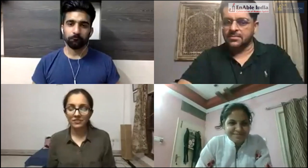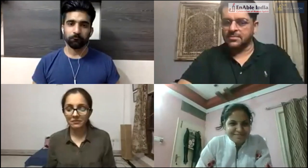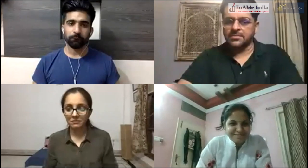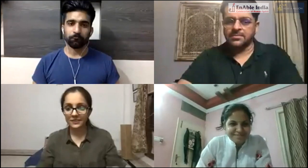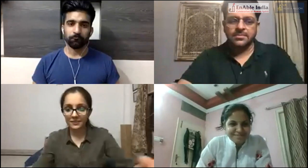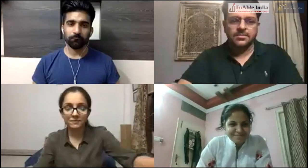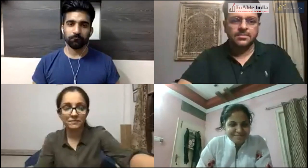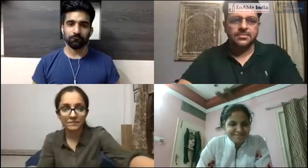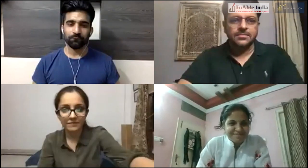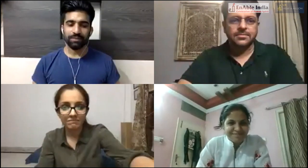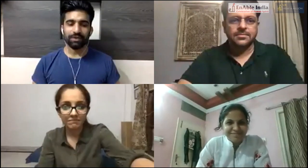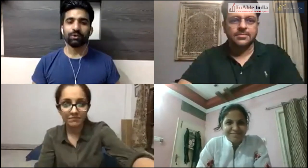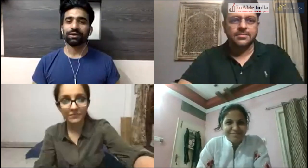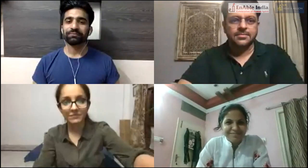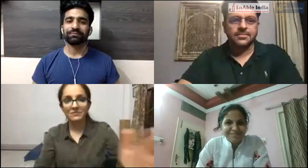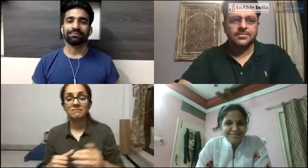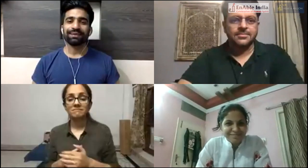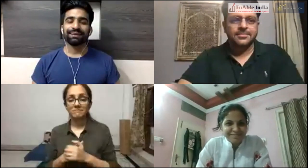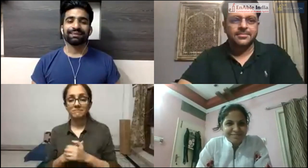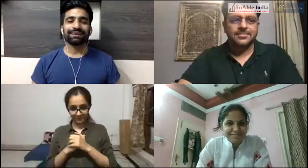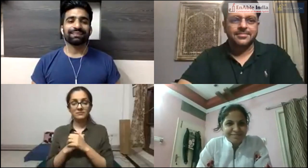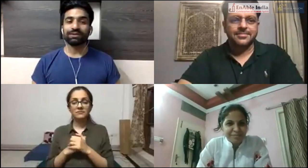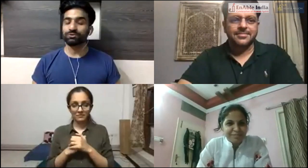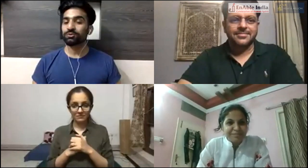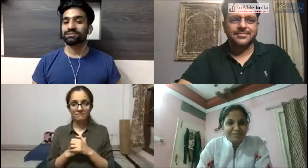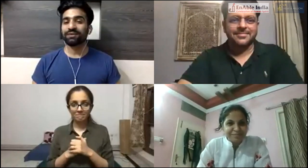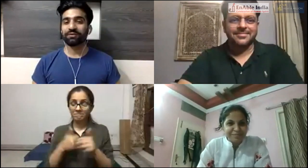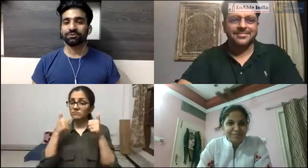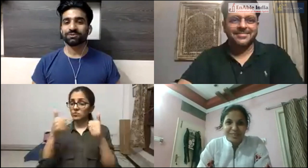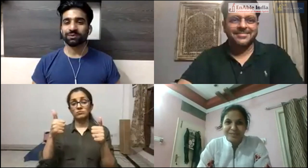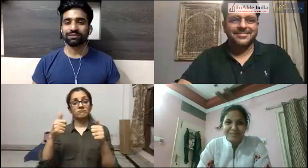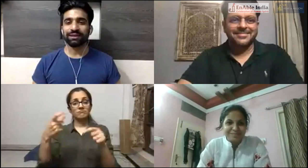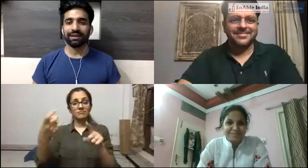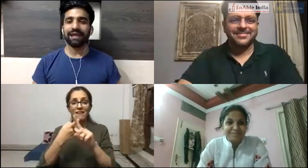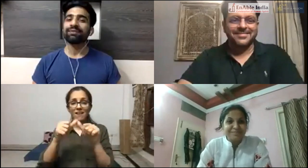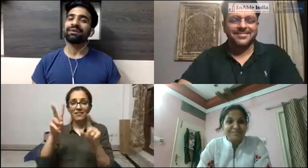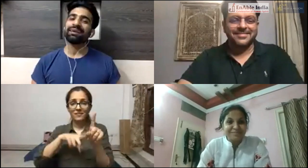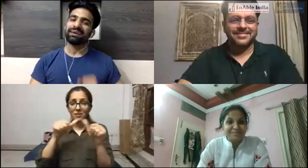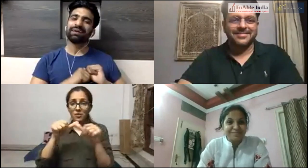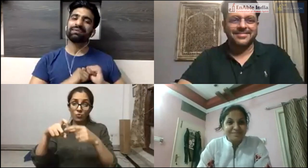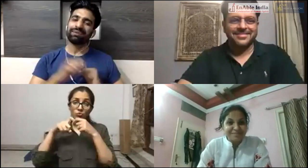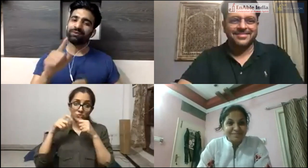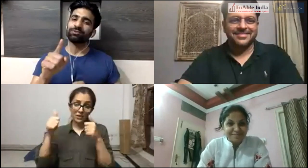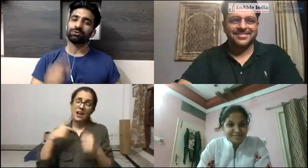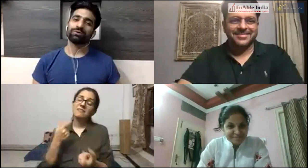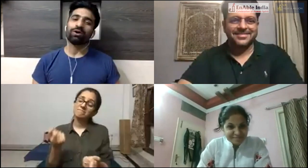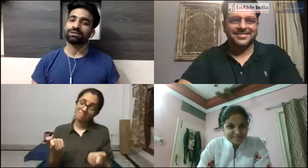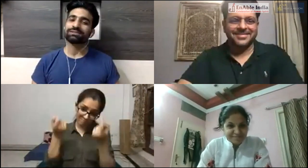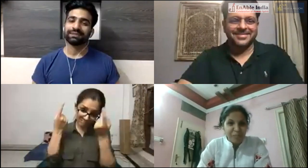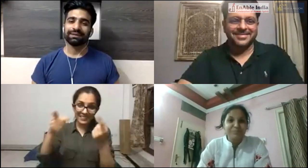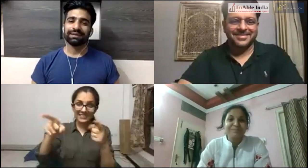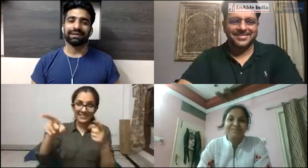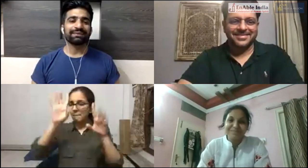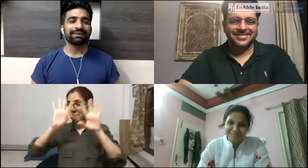do I find peace? Okay. Thank you so much, Kavya, for this question. And I relate with you.